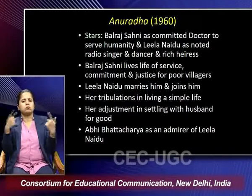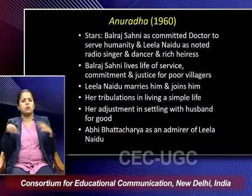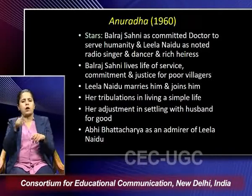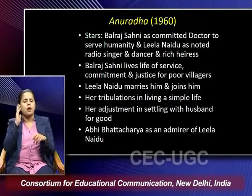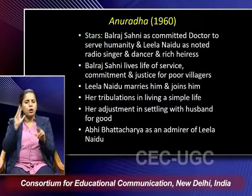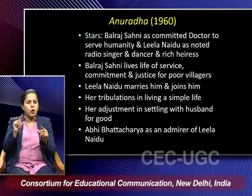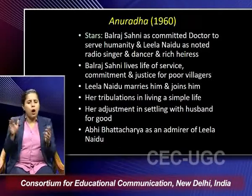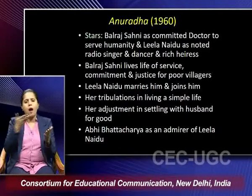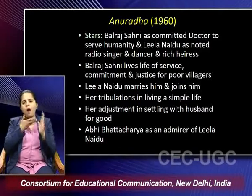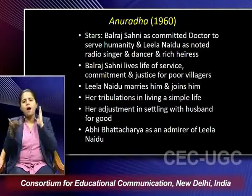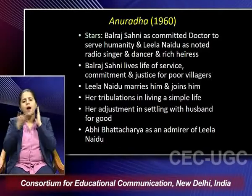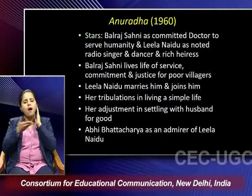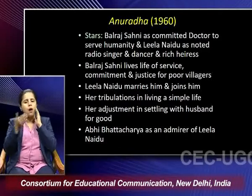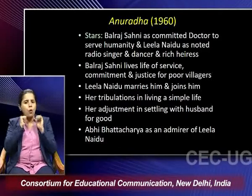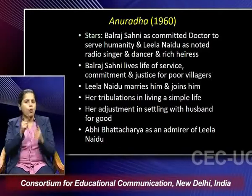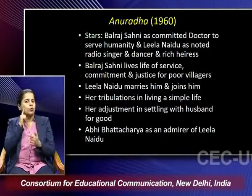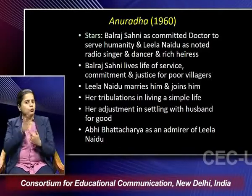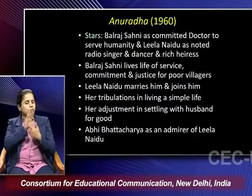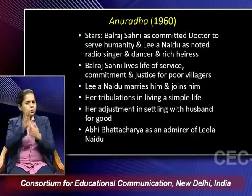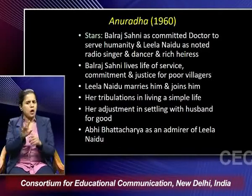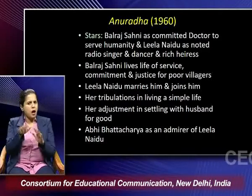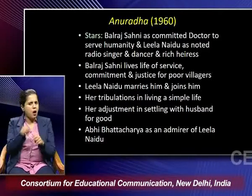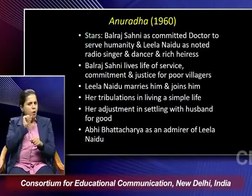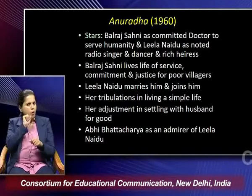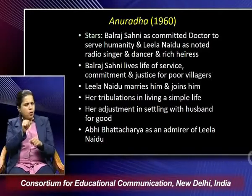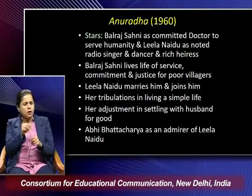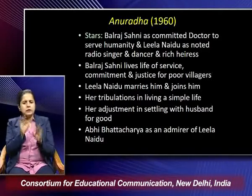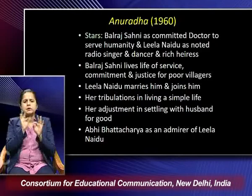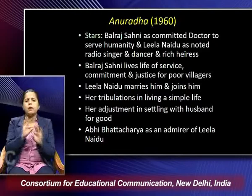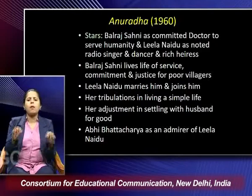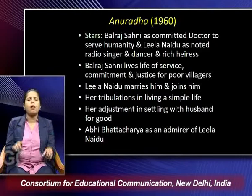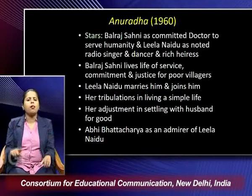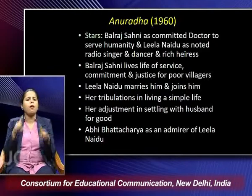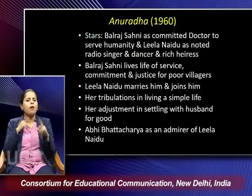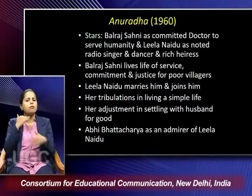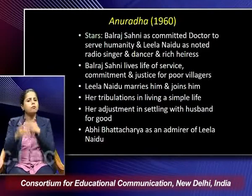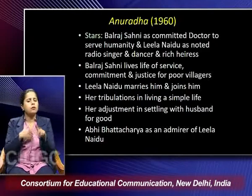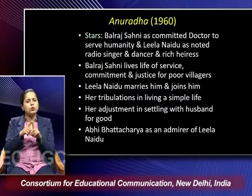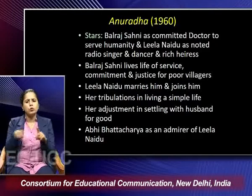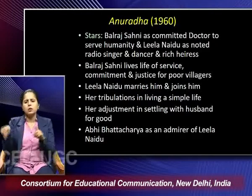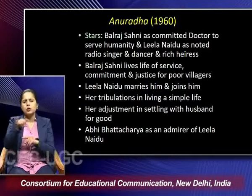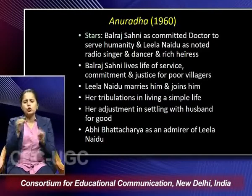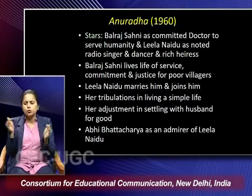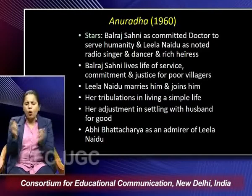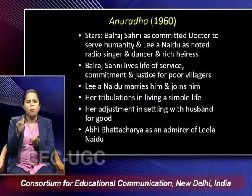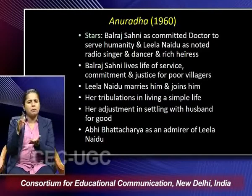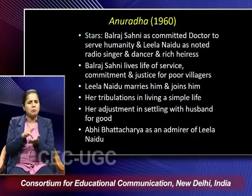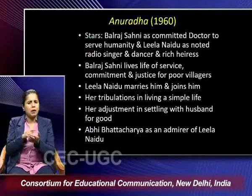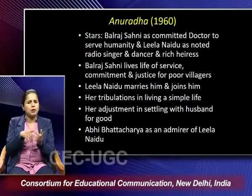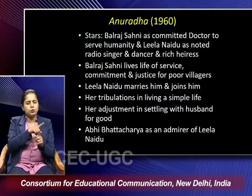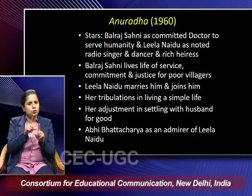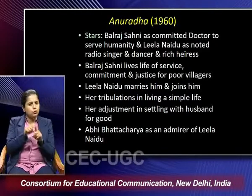singer as well, and how she in a way adjusts to a simple life at a very small place,